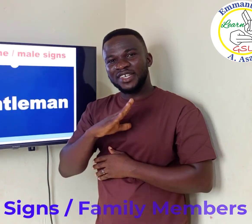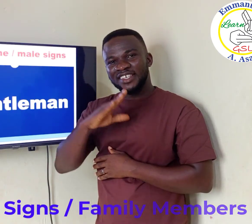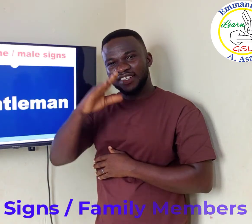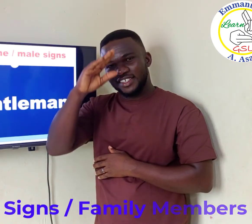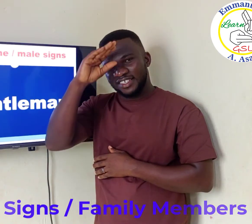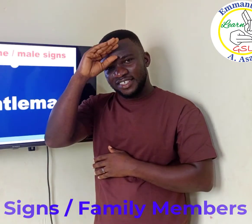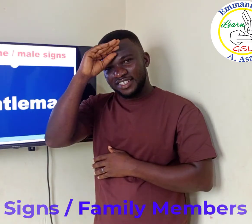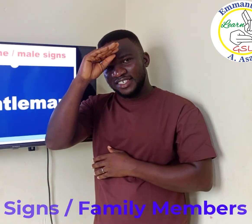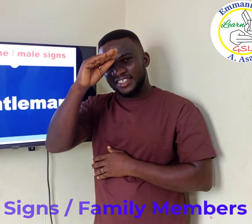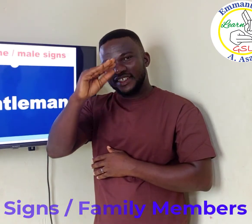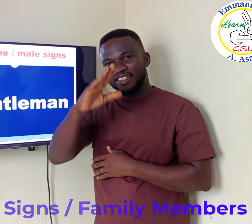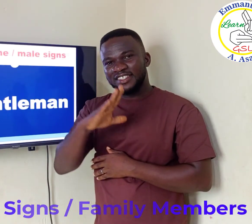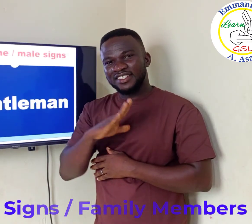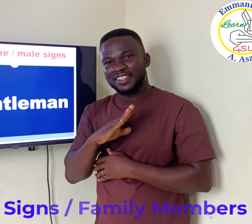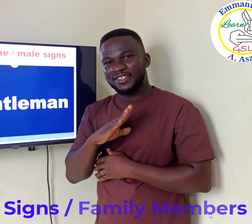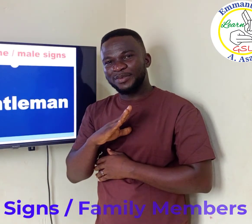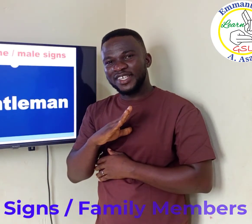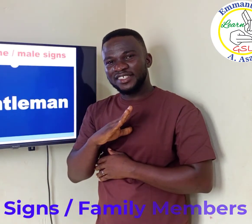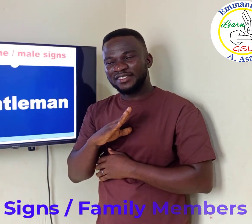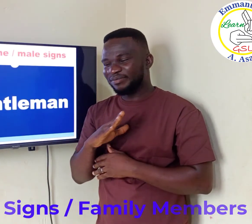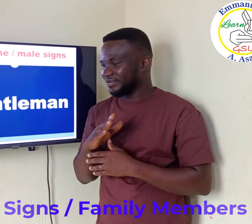gentleman, gentleman.